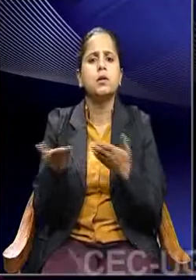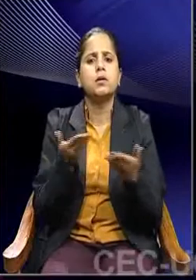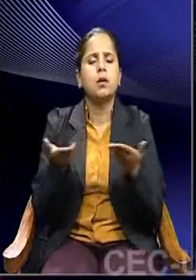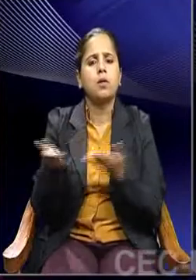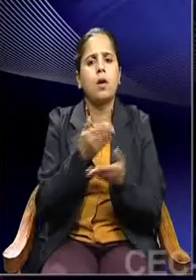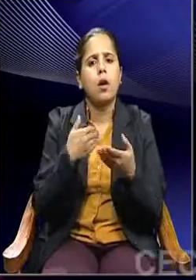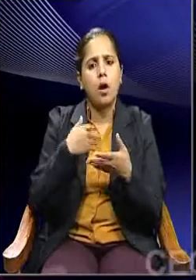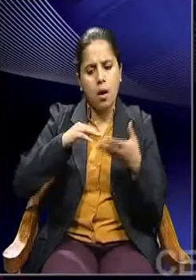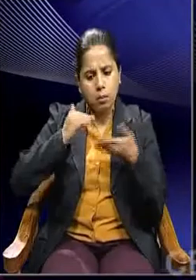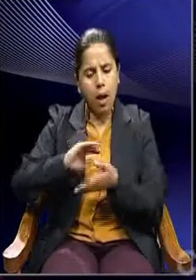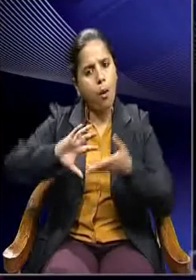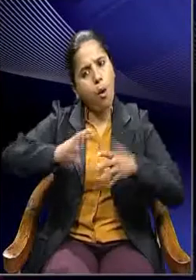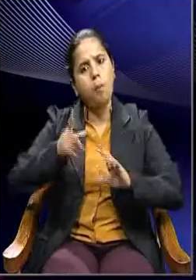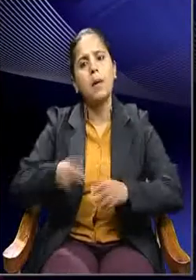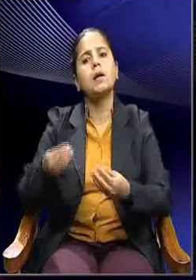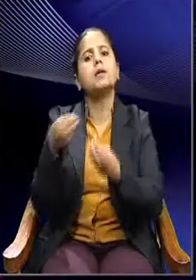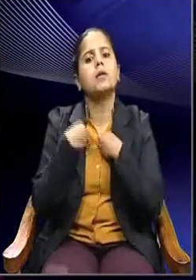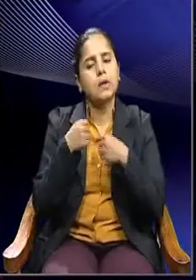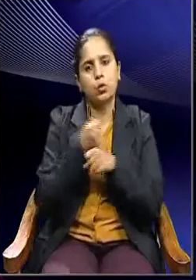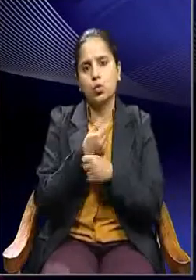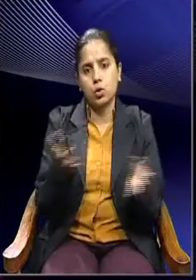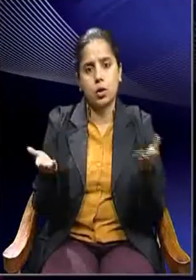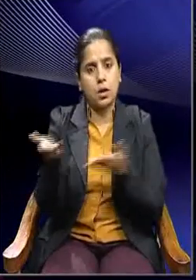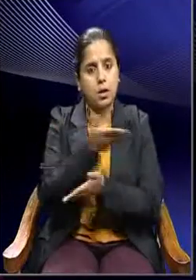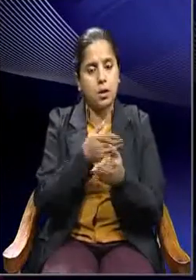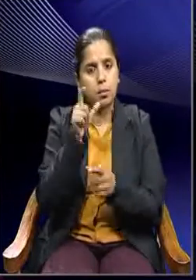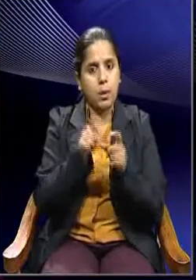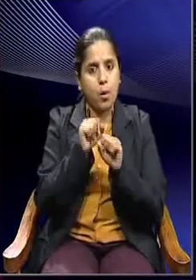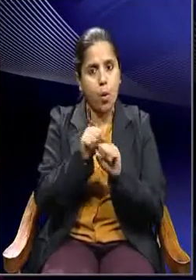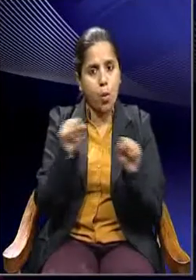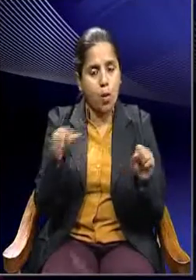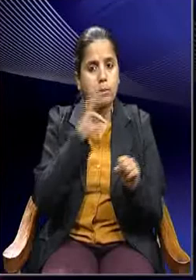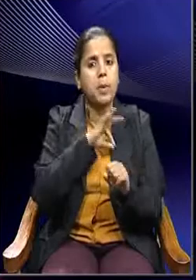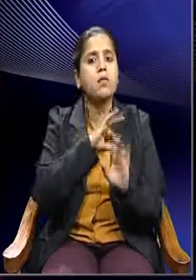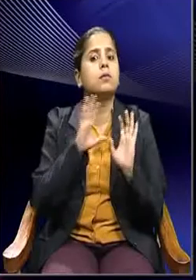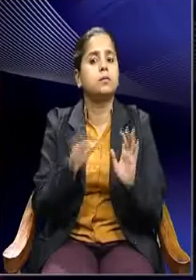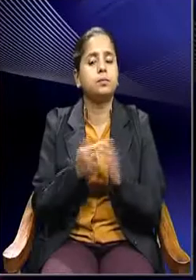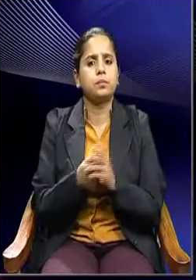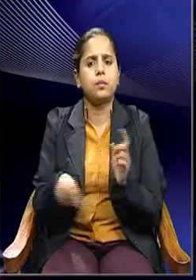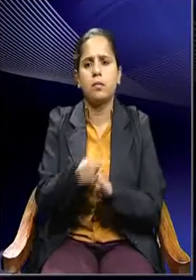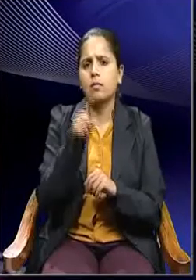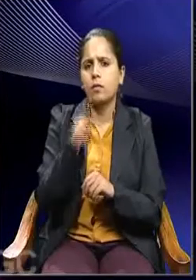fundamental importance in the general public interest. So, it should be